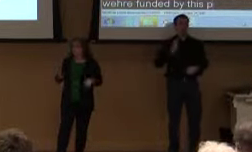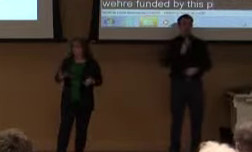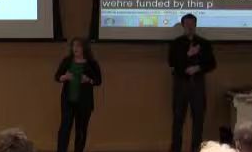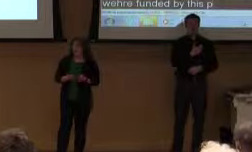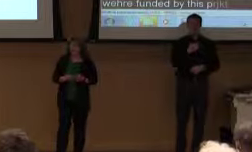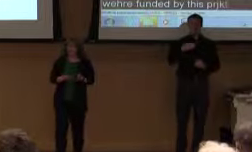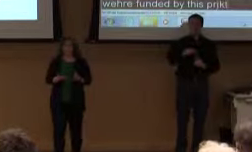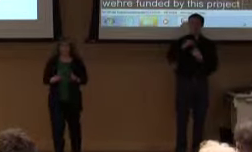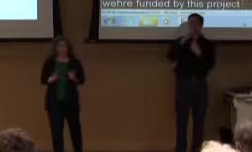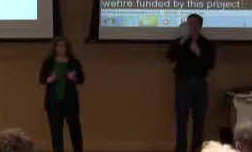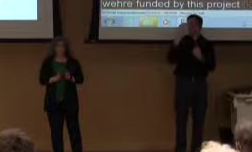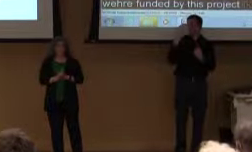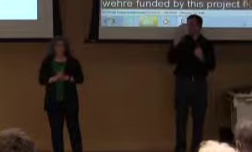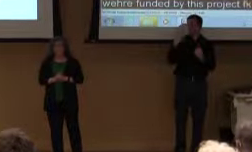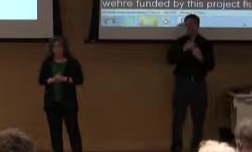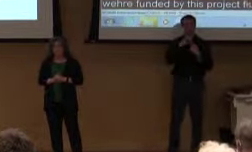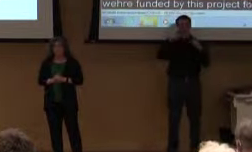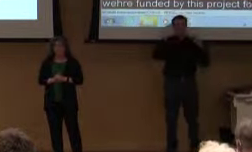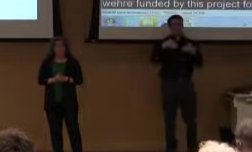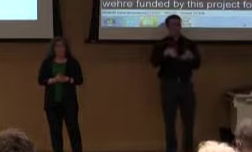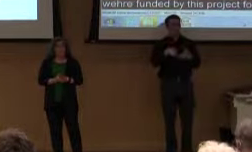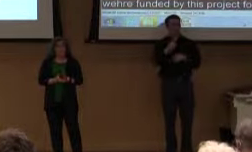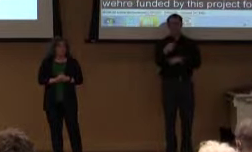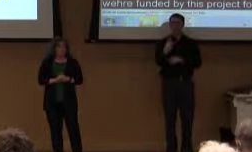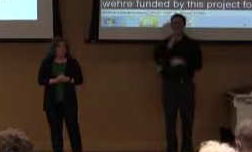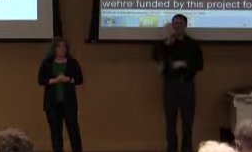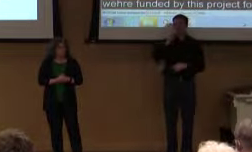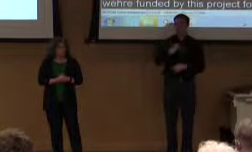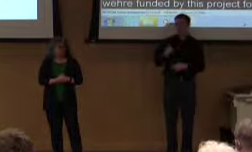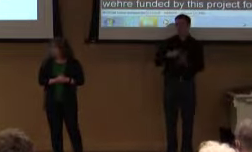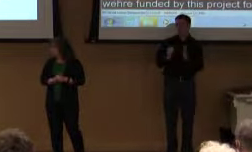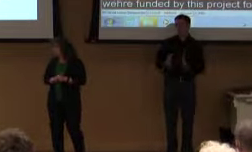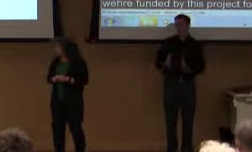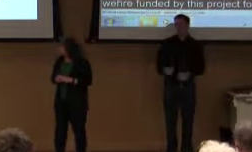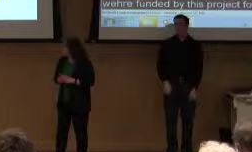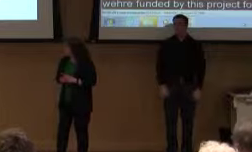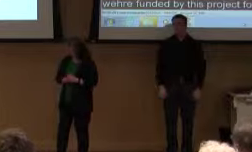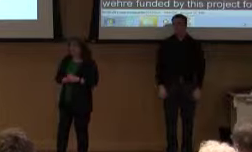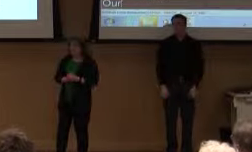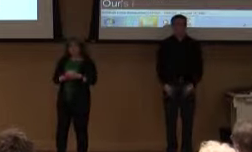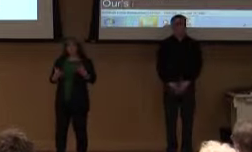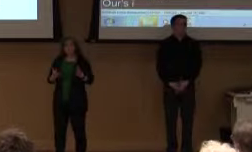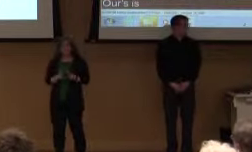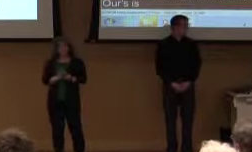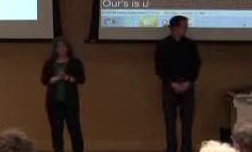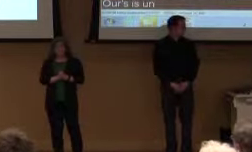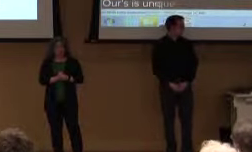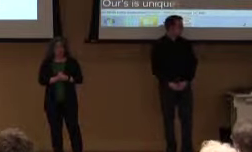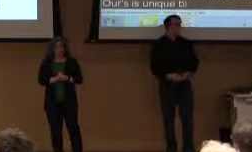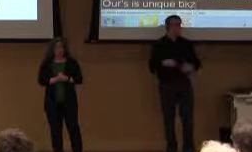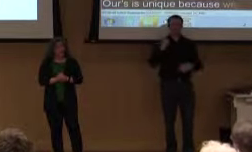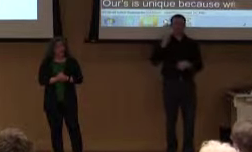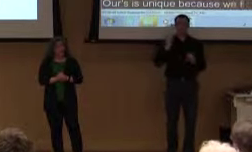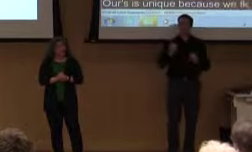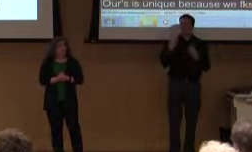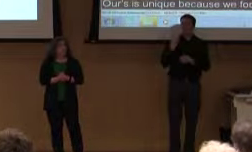is unique because we focus exclusively on deaf and hard of hearing students. This is a multi-year